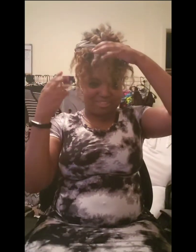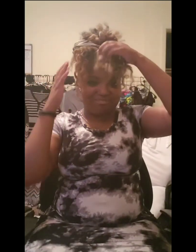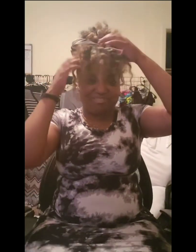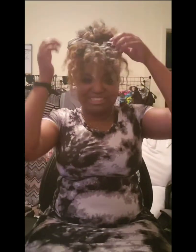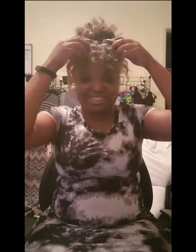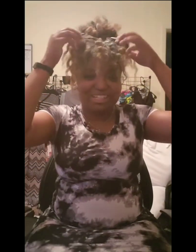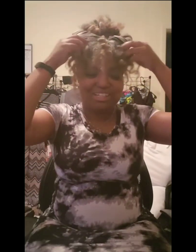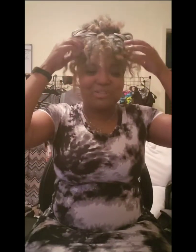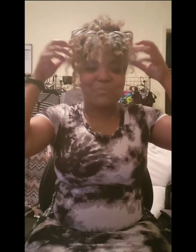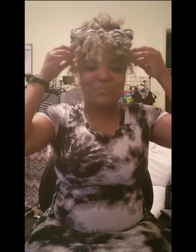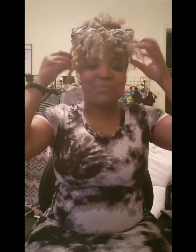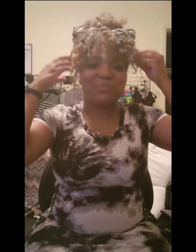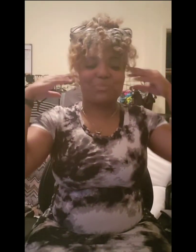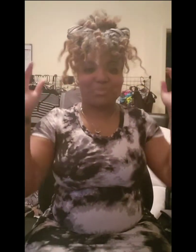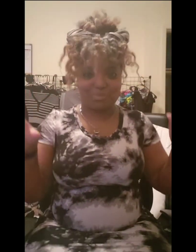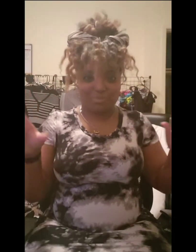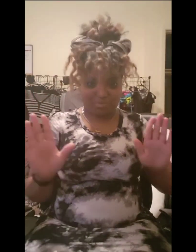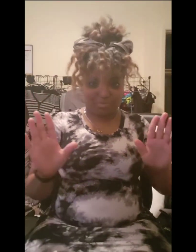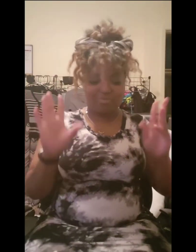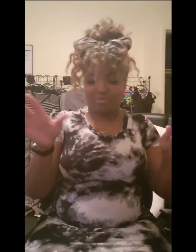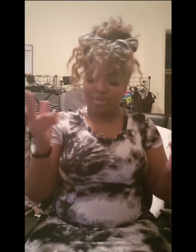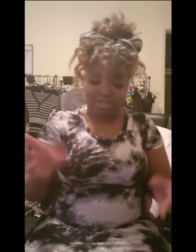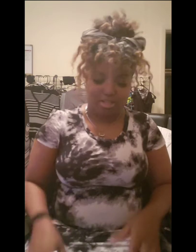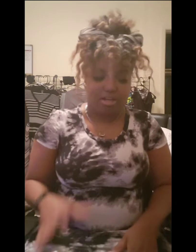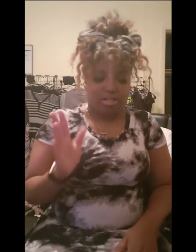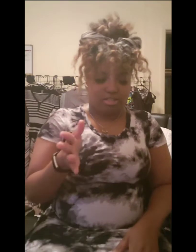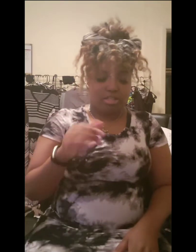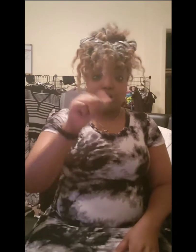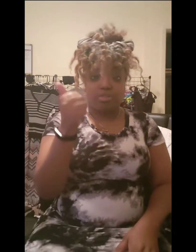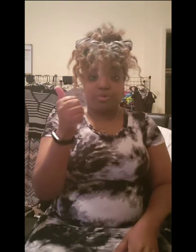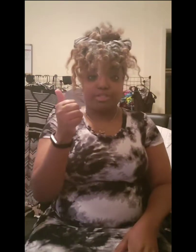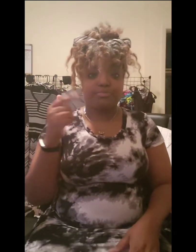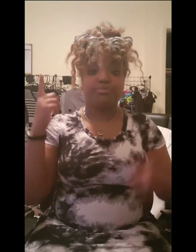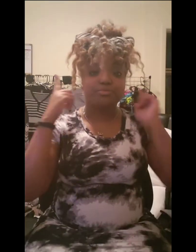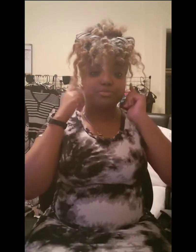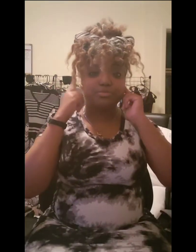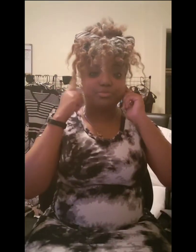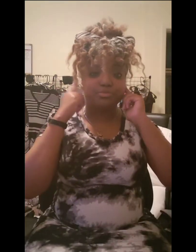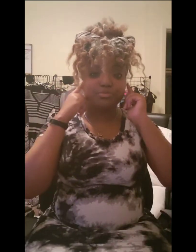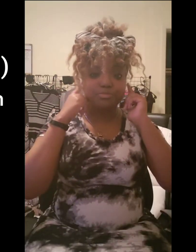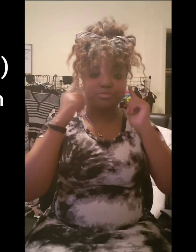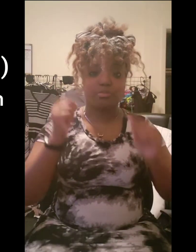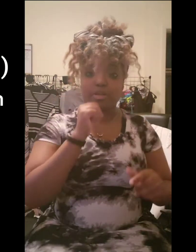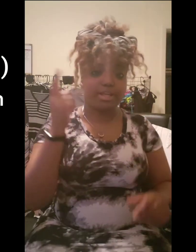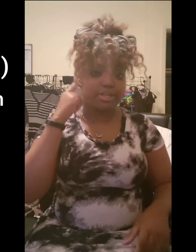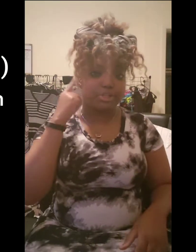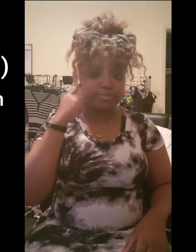y'all, let me gather my life. Trying to show y'all all these symptoms. Got me looking real crazy on here.